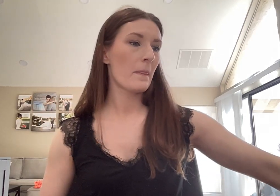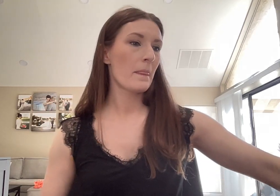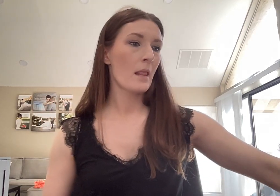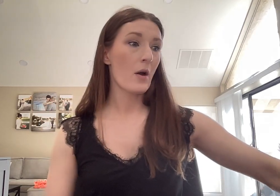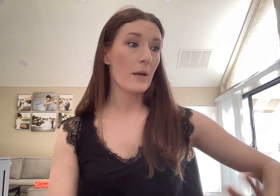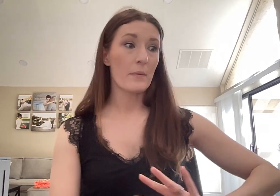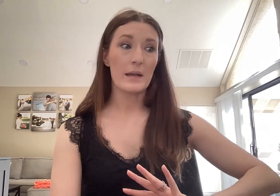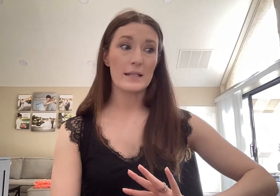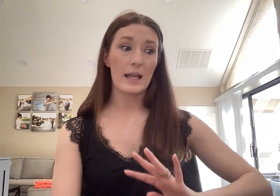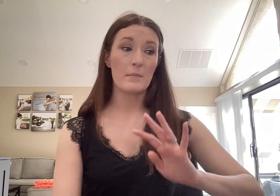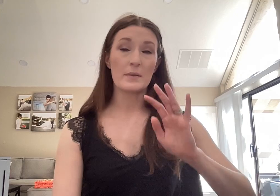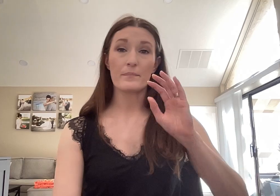Okay, made it to the games.